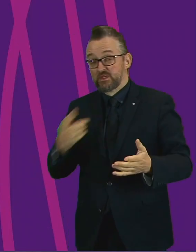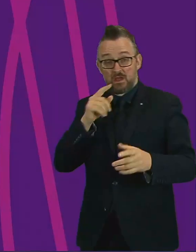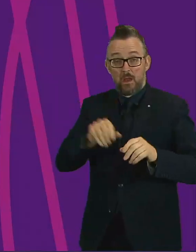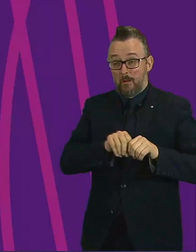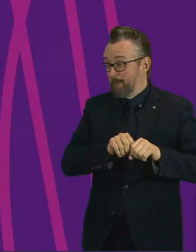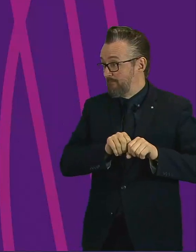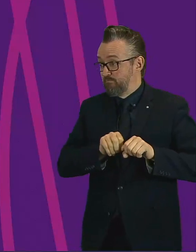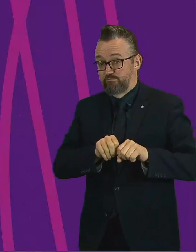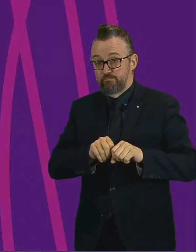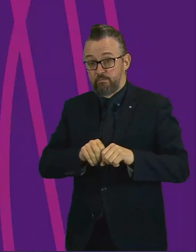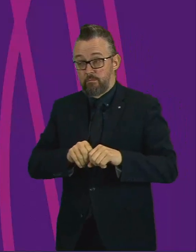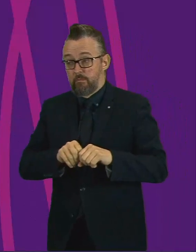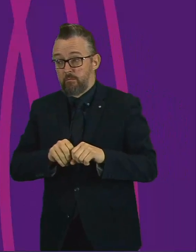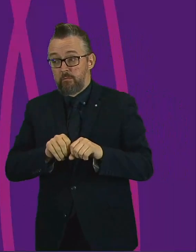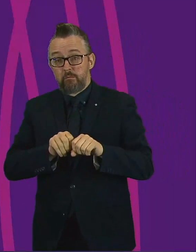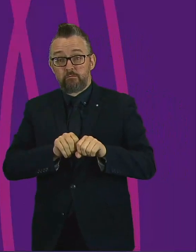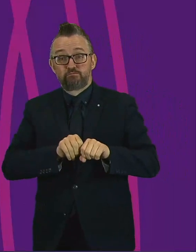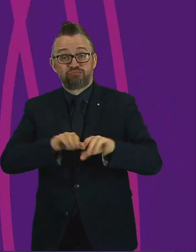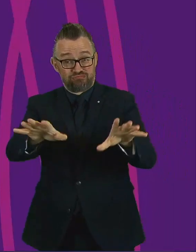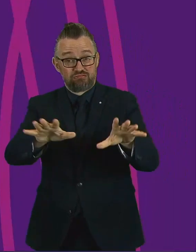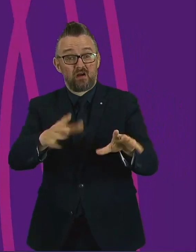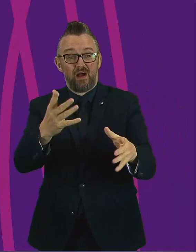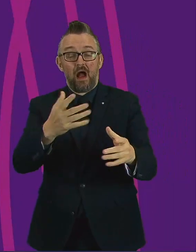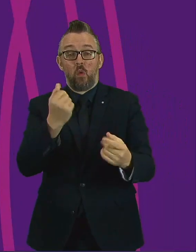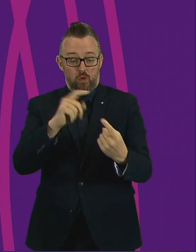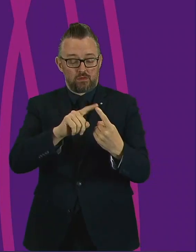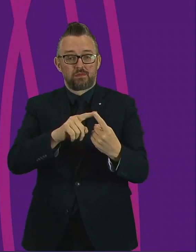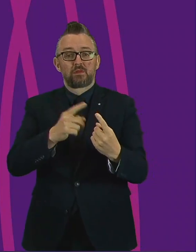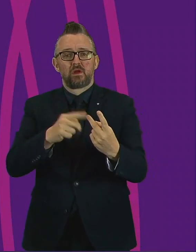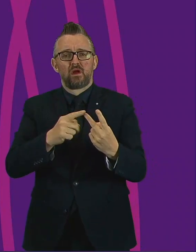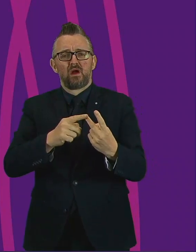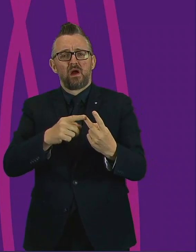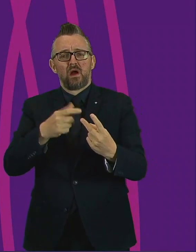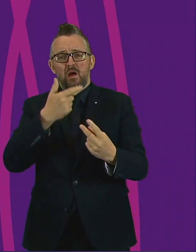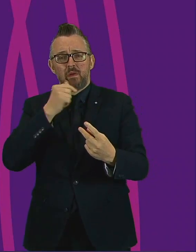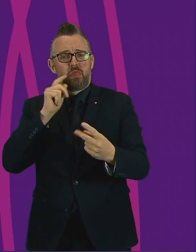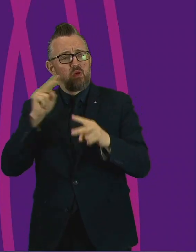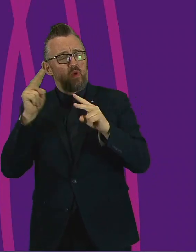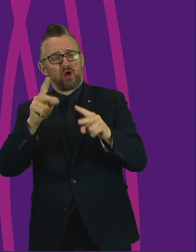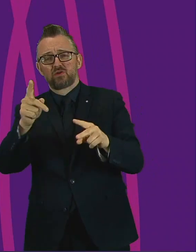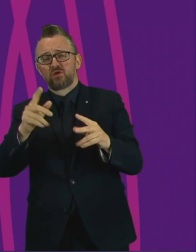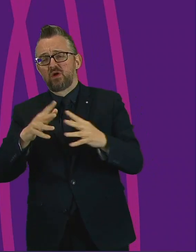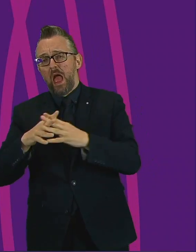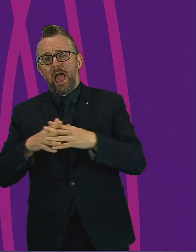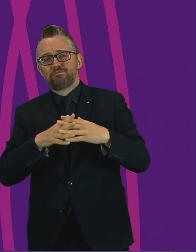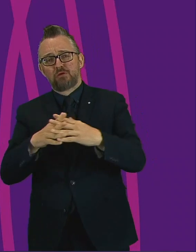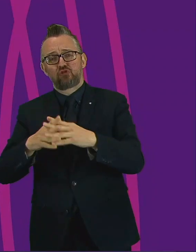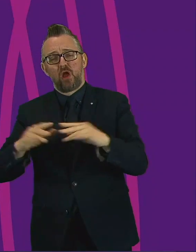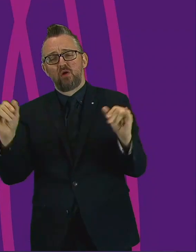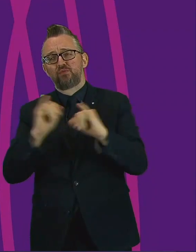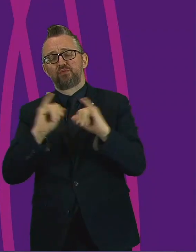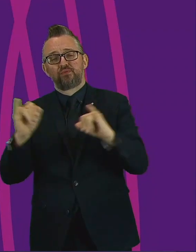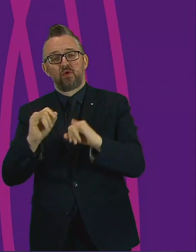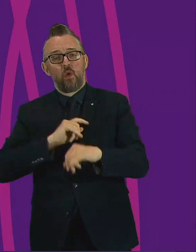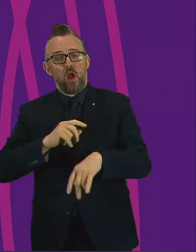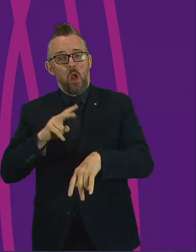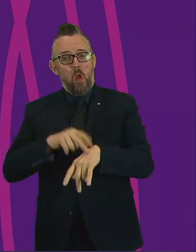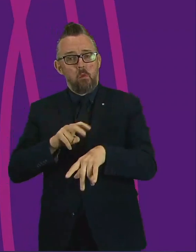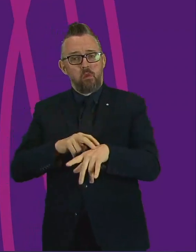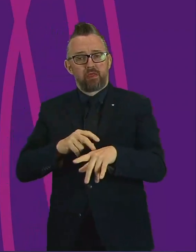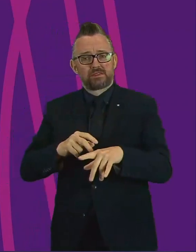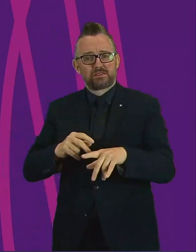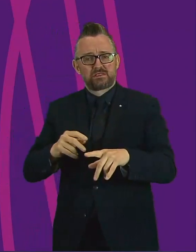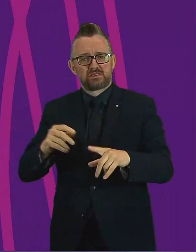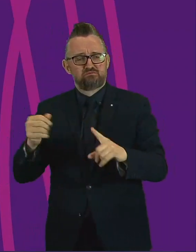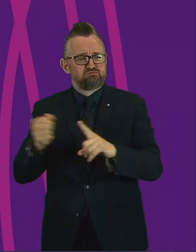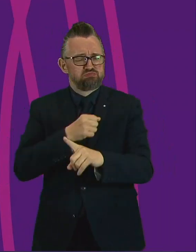deal with, the world is also watching with horror at events in the US, where systematic police brutality is being